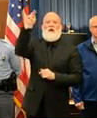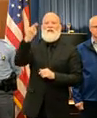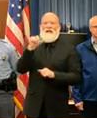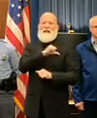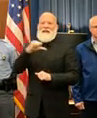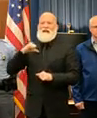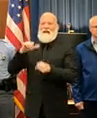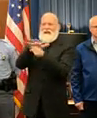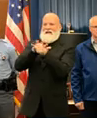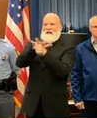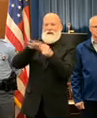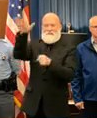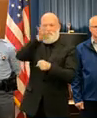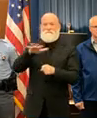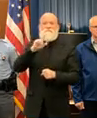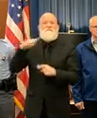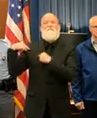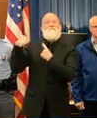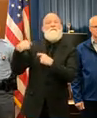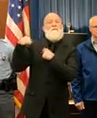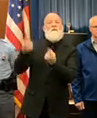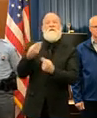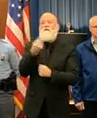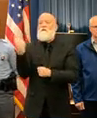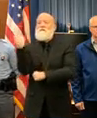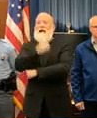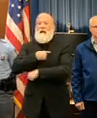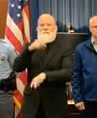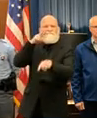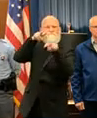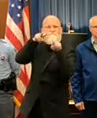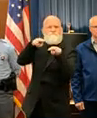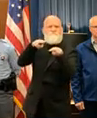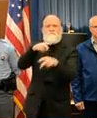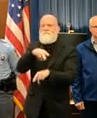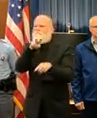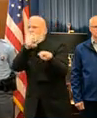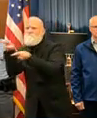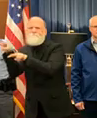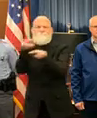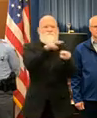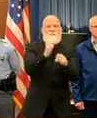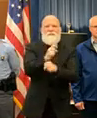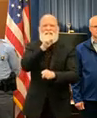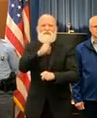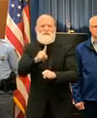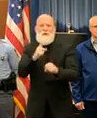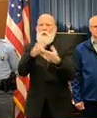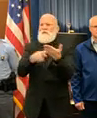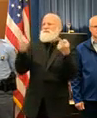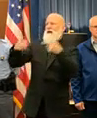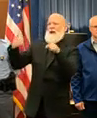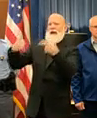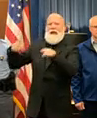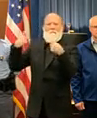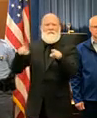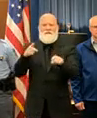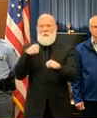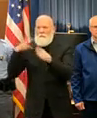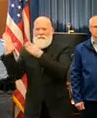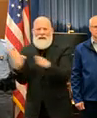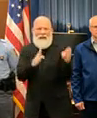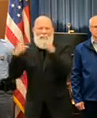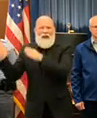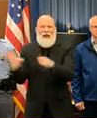team and I have received several briefings on the developing weather pattern. We're mobilizing and prepared to deploy resources as needed